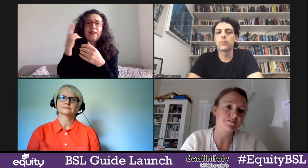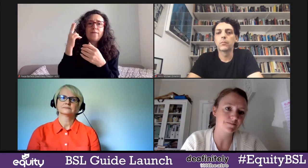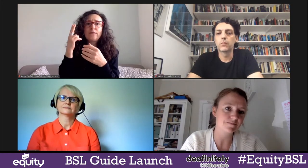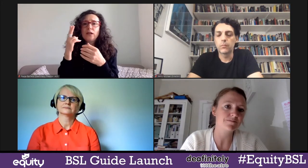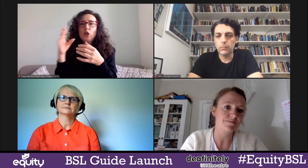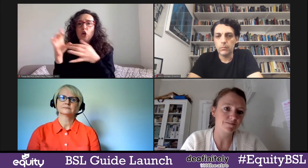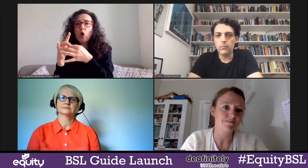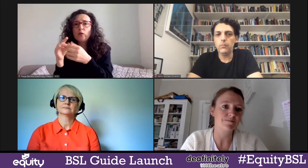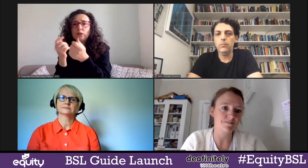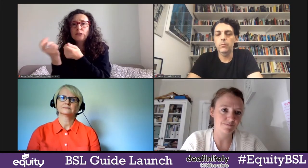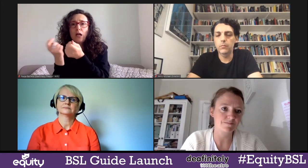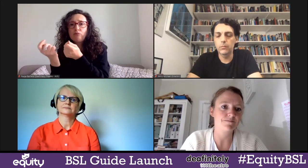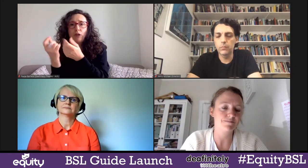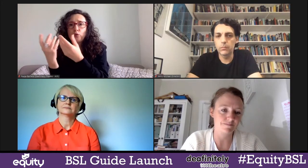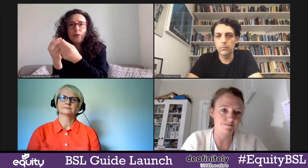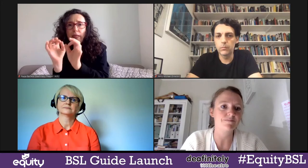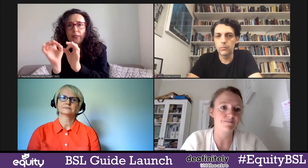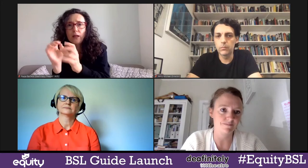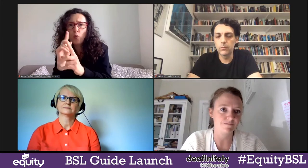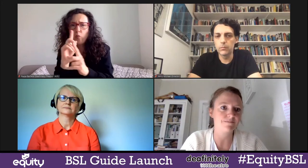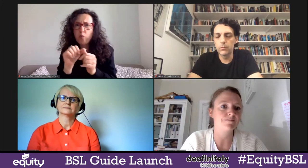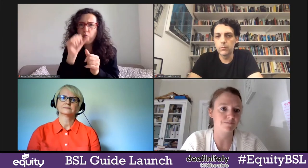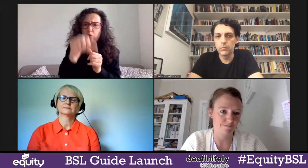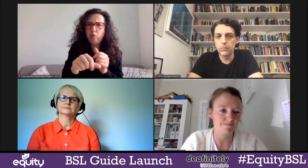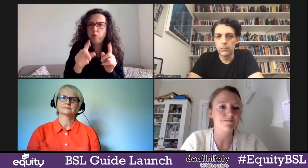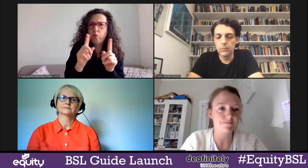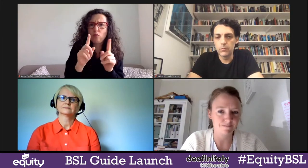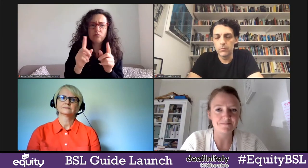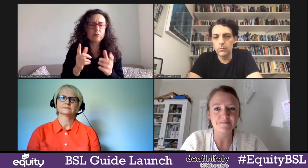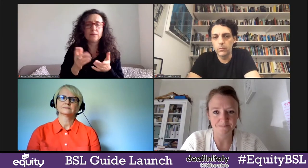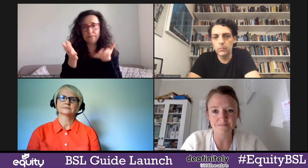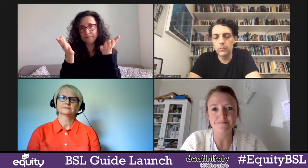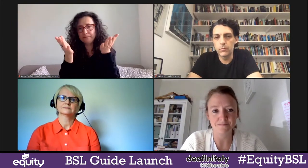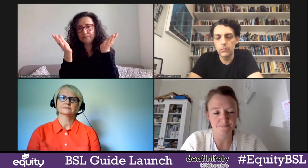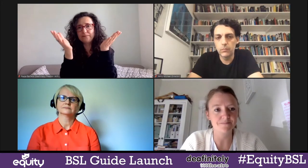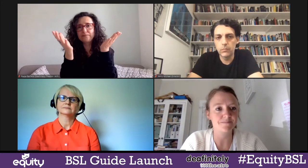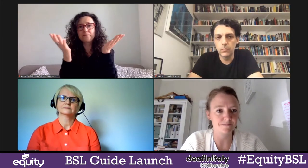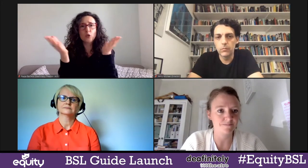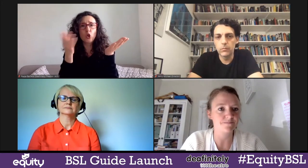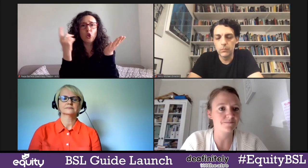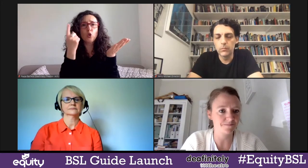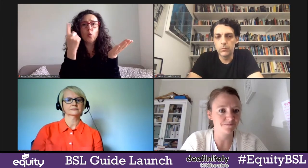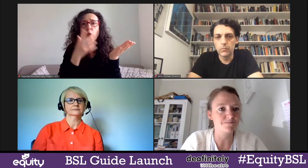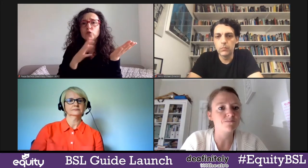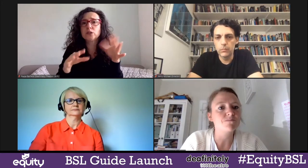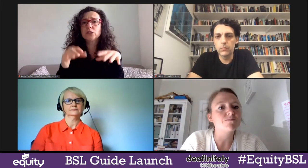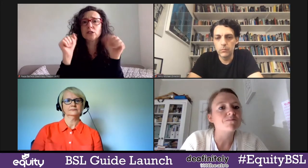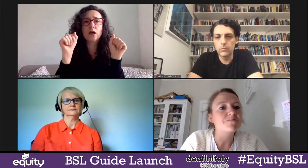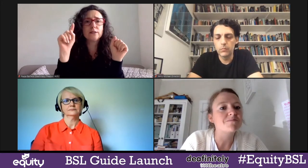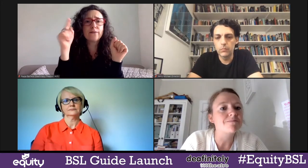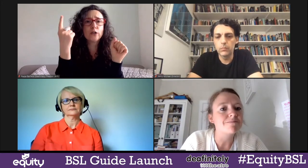was no deaf co-director or assistant director or consultant, etc.? So over to you both. Who would like to